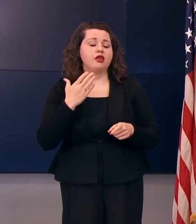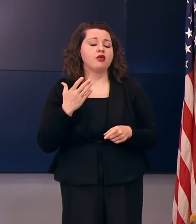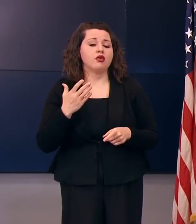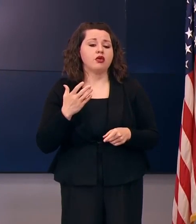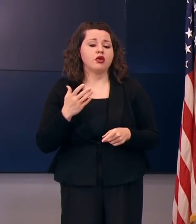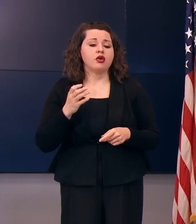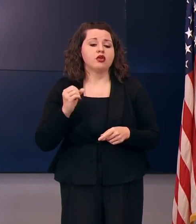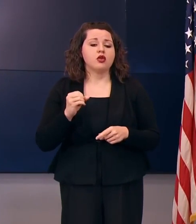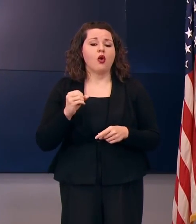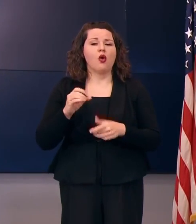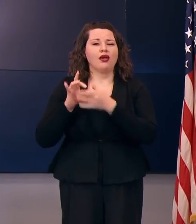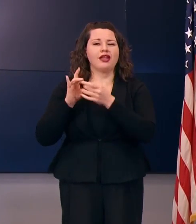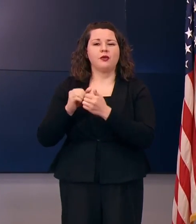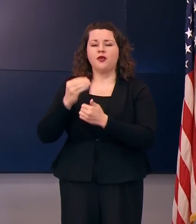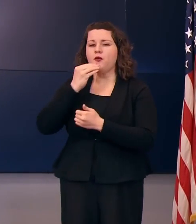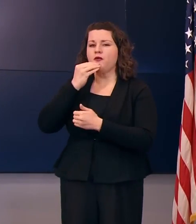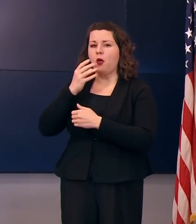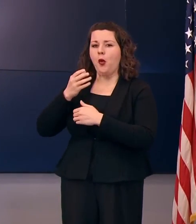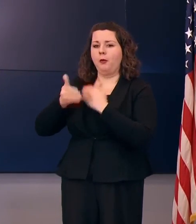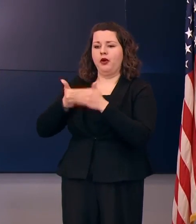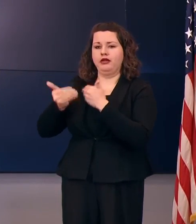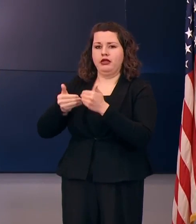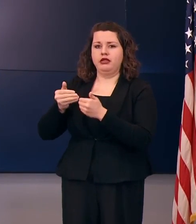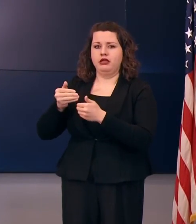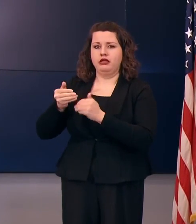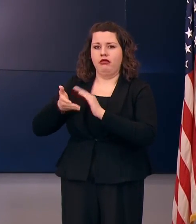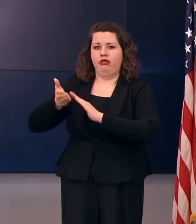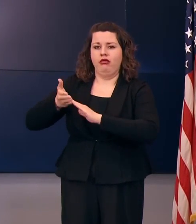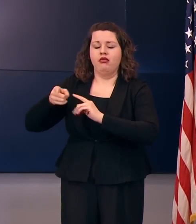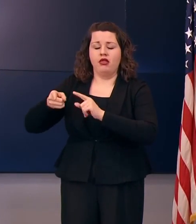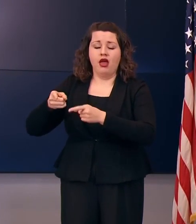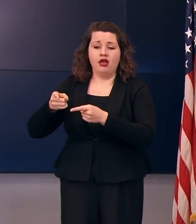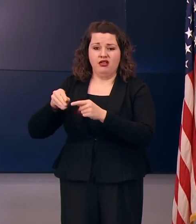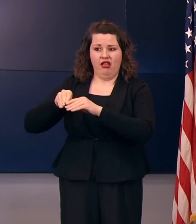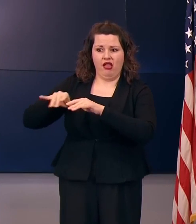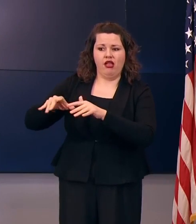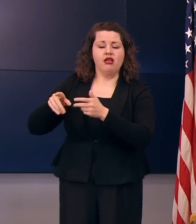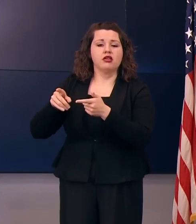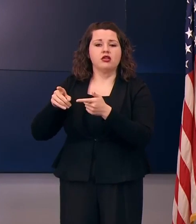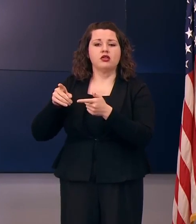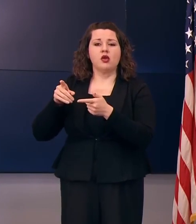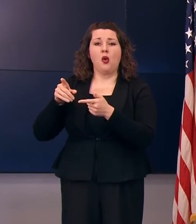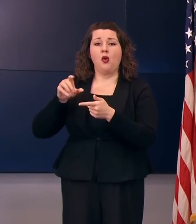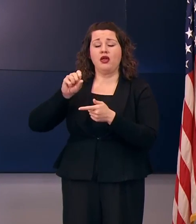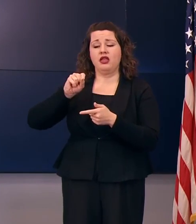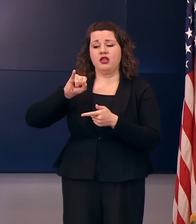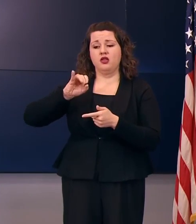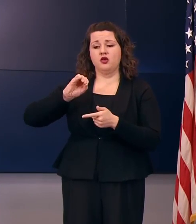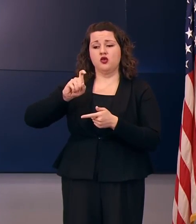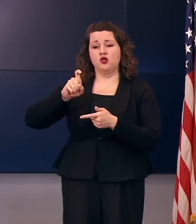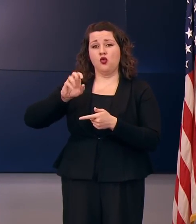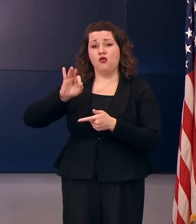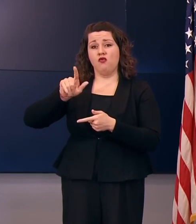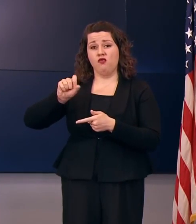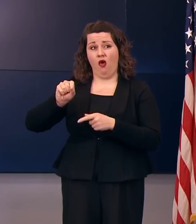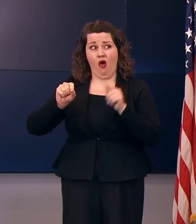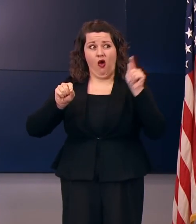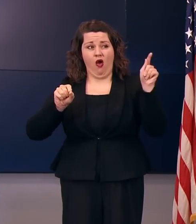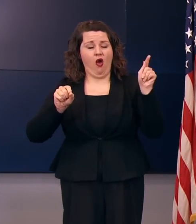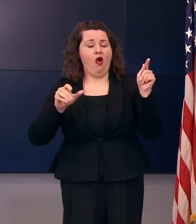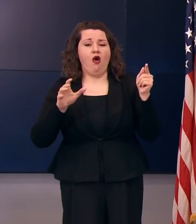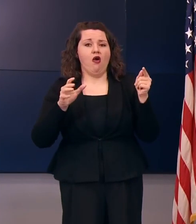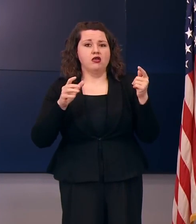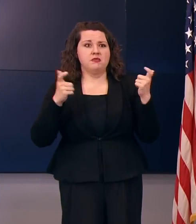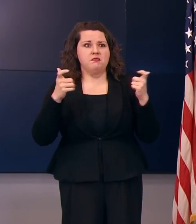the food processing plants being kind of outbreak centers, the one across the border in Sioux Falls is one of the largest in the